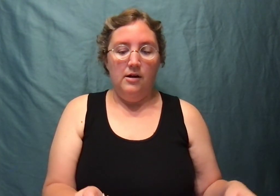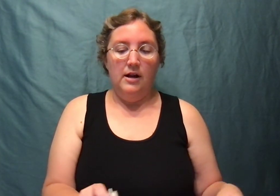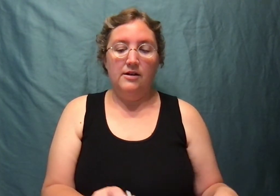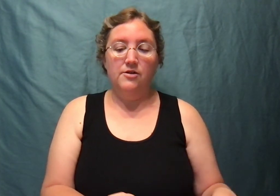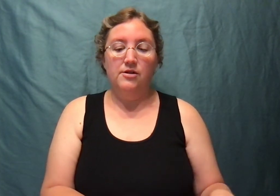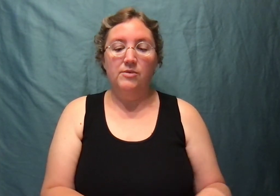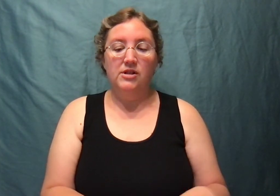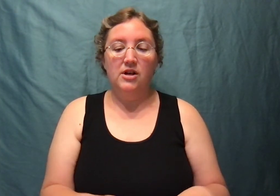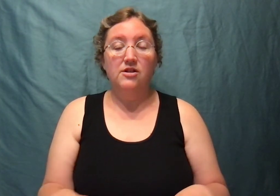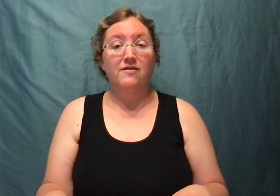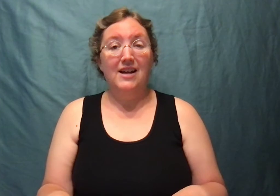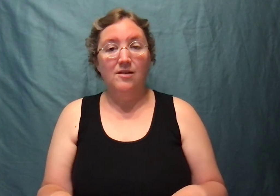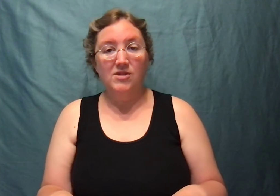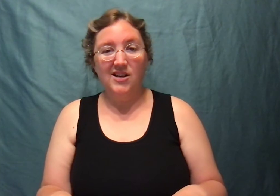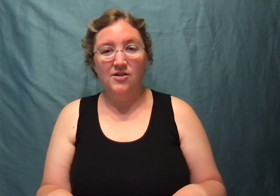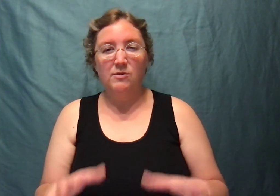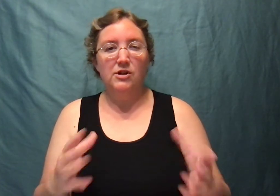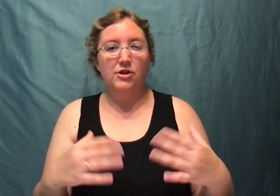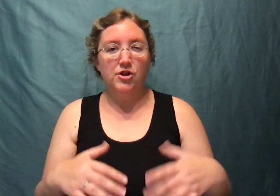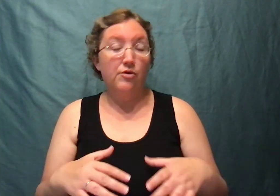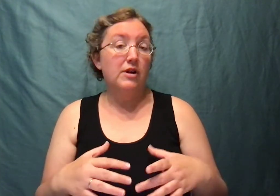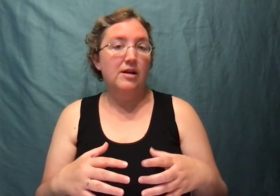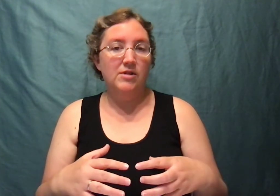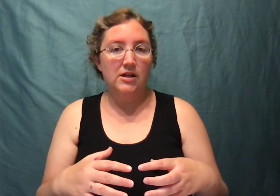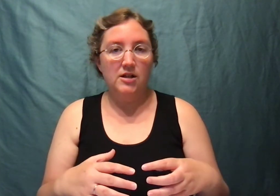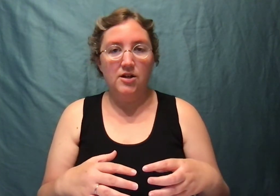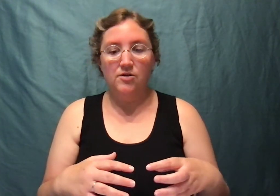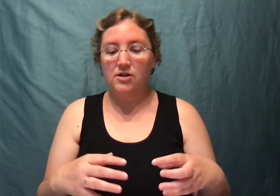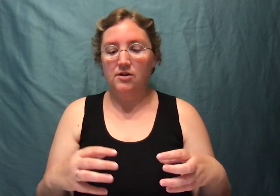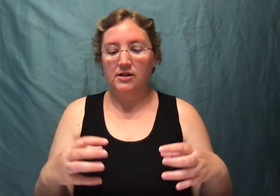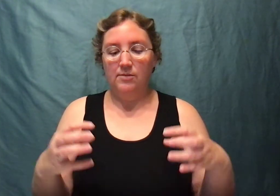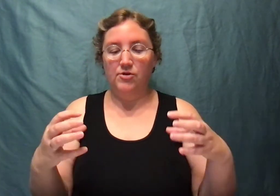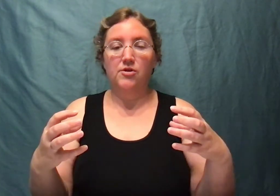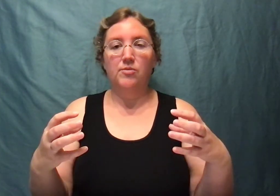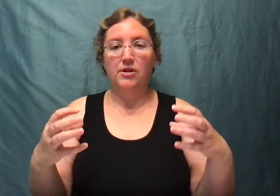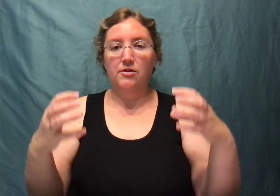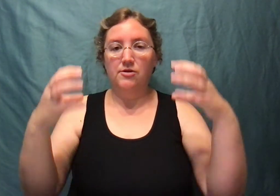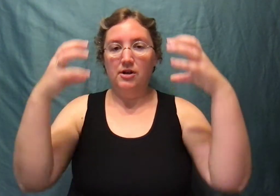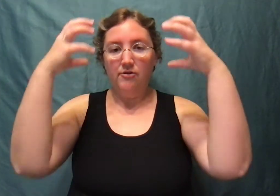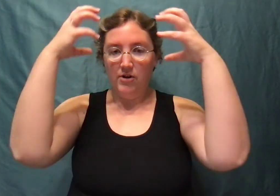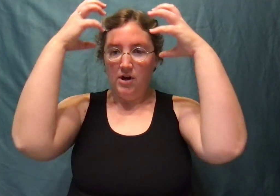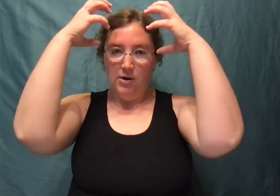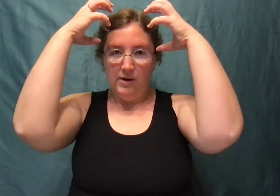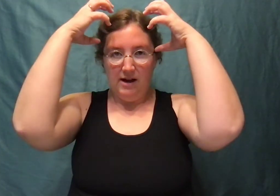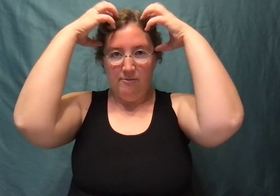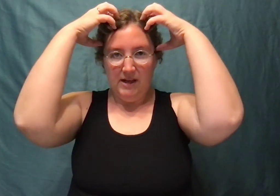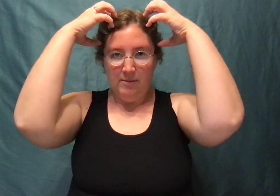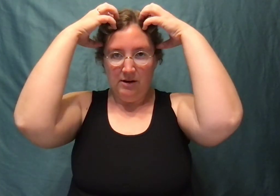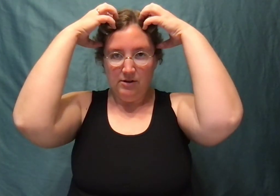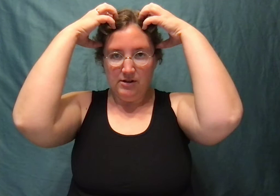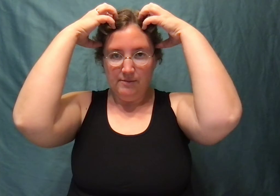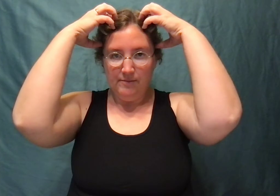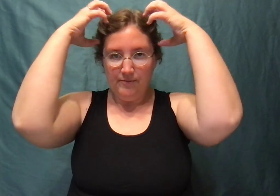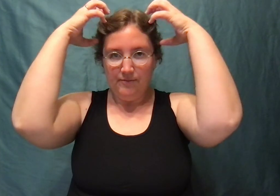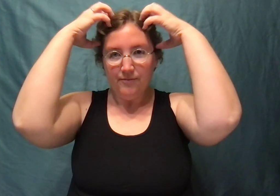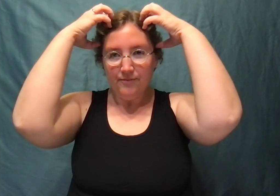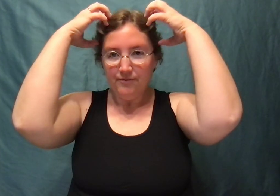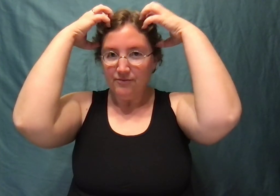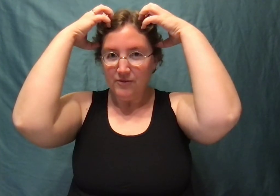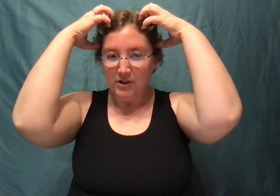Next, there's some discussion of name signs. I'm just going to show you the name signs that they use as their examples. You can read the notes yourself. We have Mickey Mouse. Looks